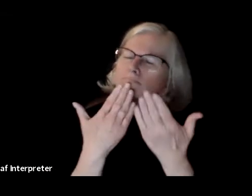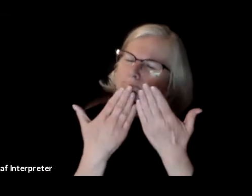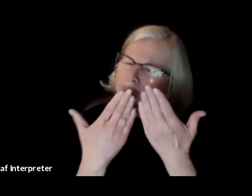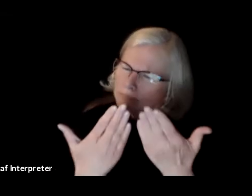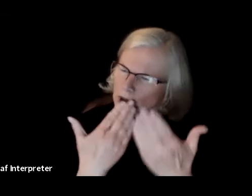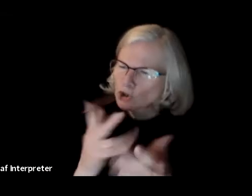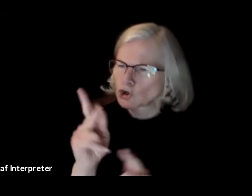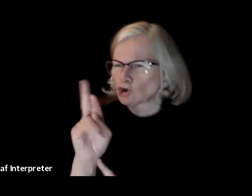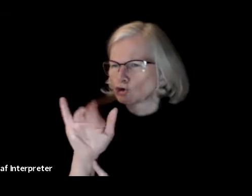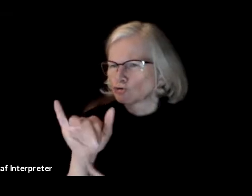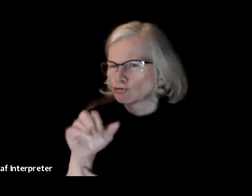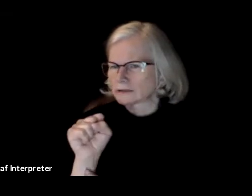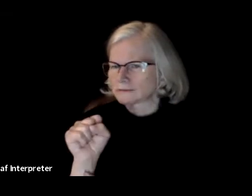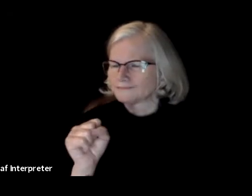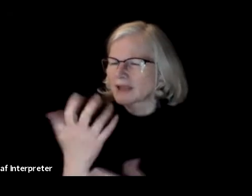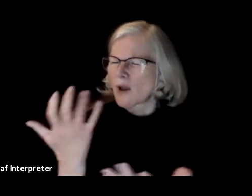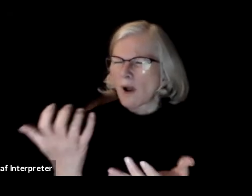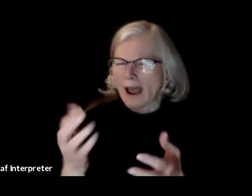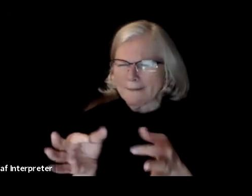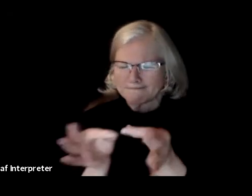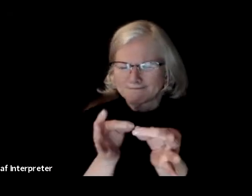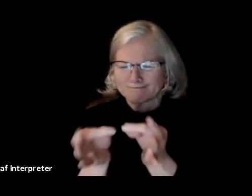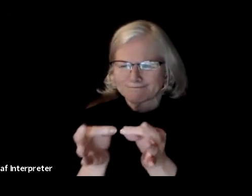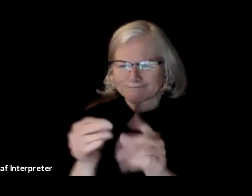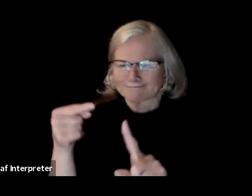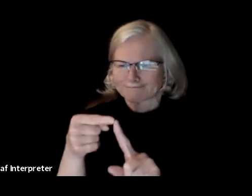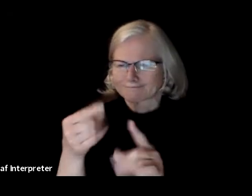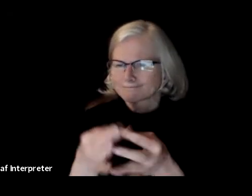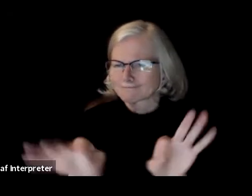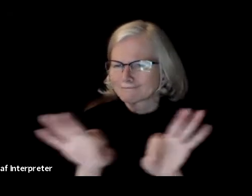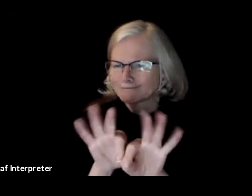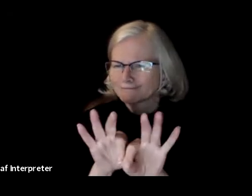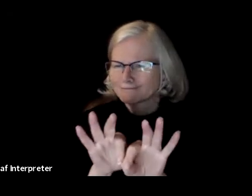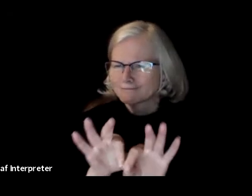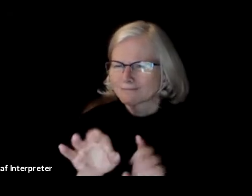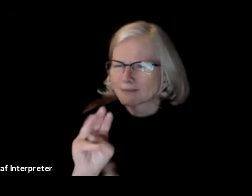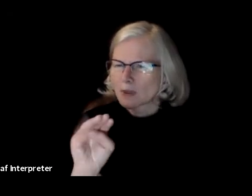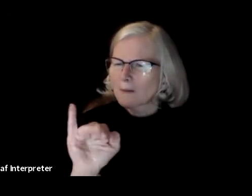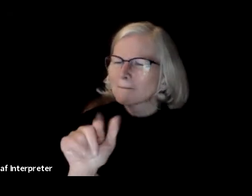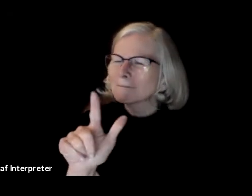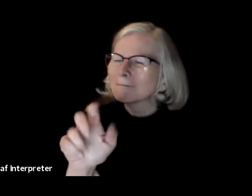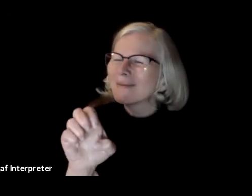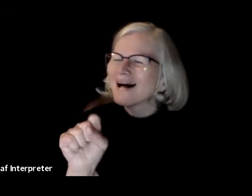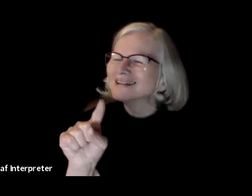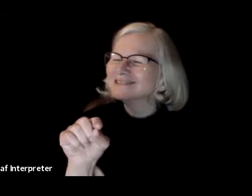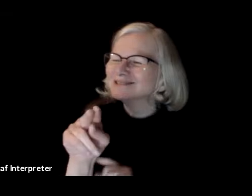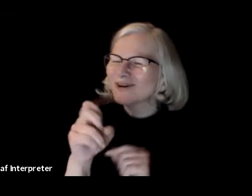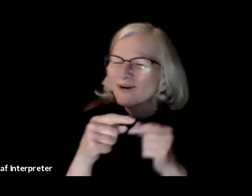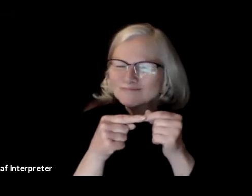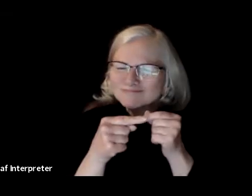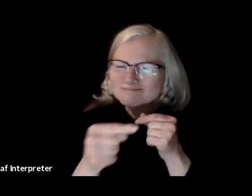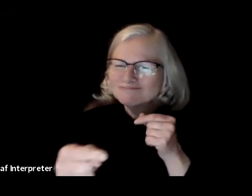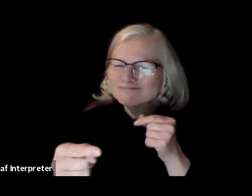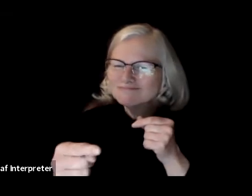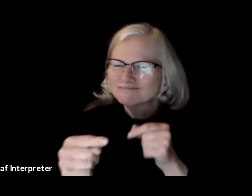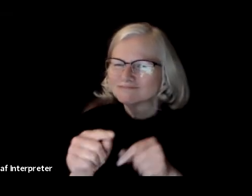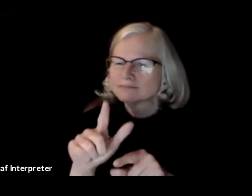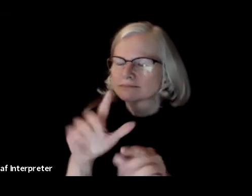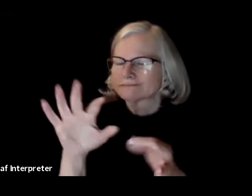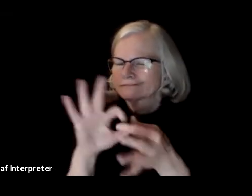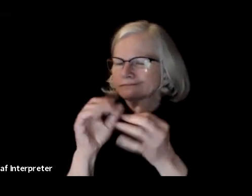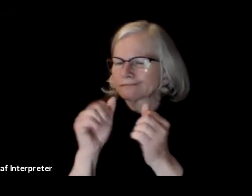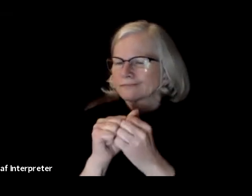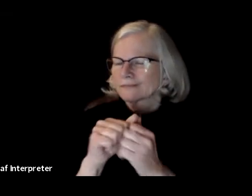some important milestones that we have reached in long-term care vaccination. A few weeks ago, we shared a really important